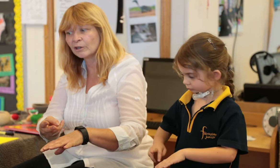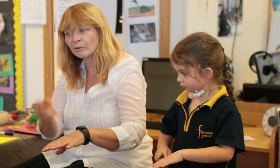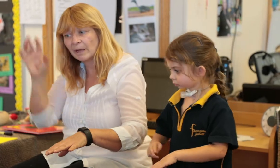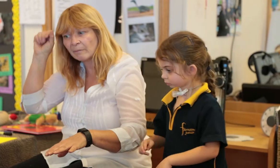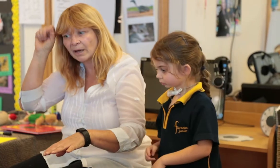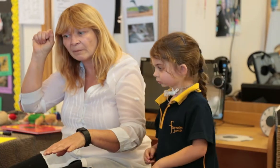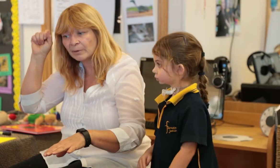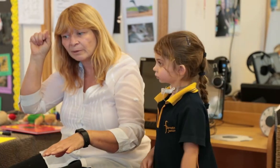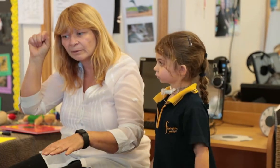something that meant them.